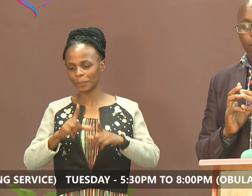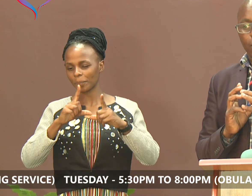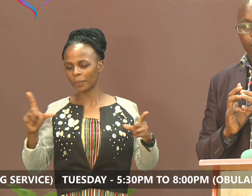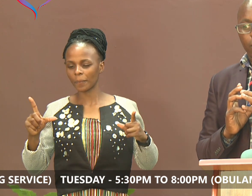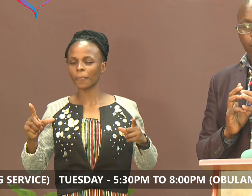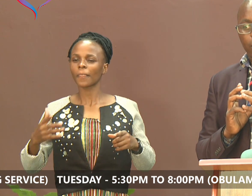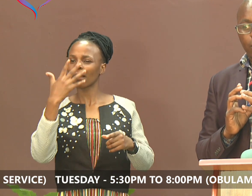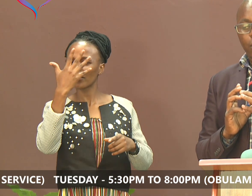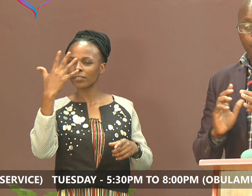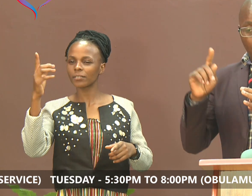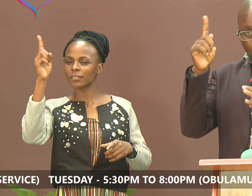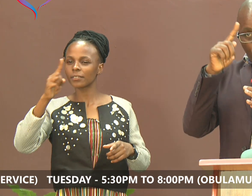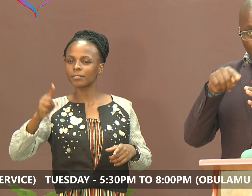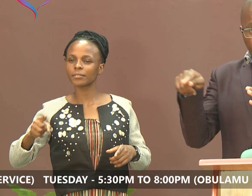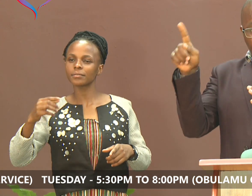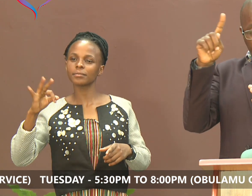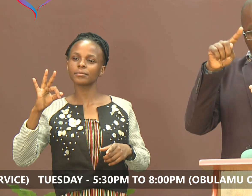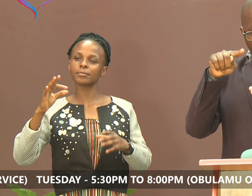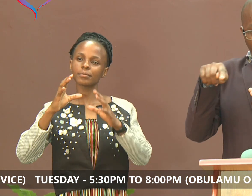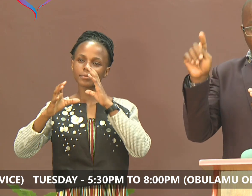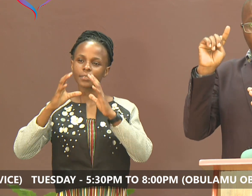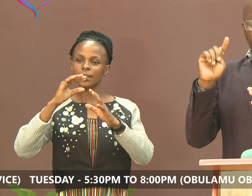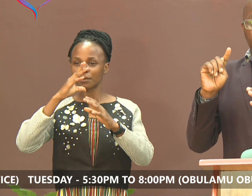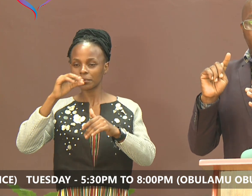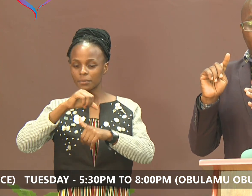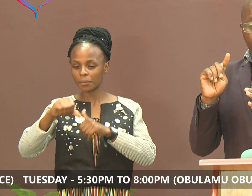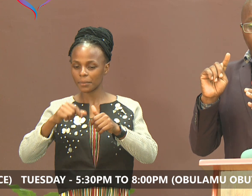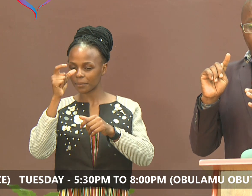communication. I'm talking about the sender.